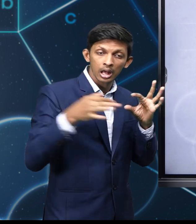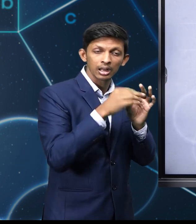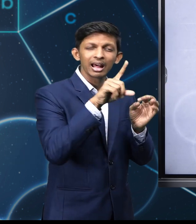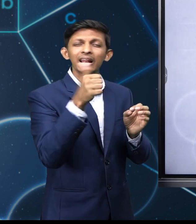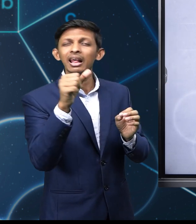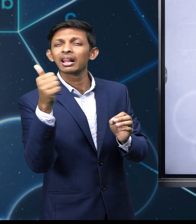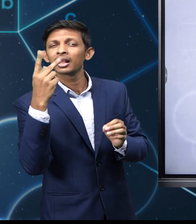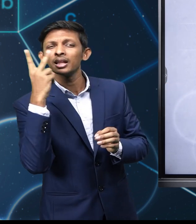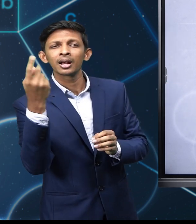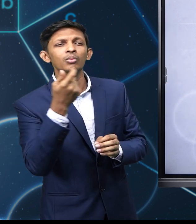other.